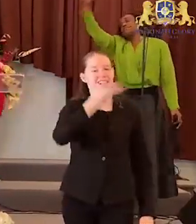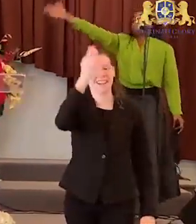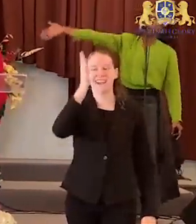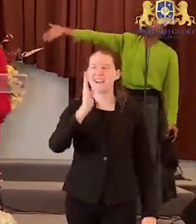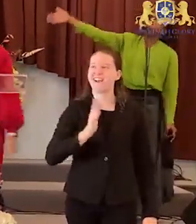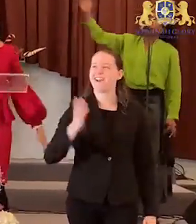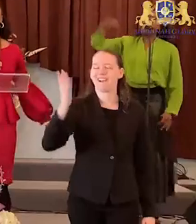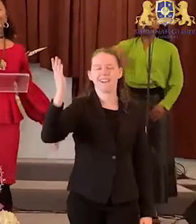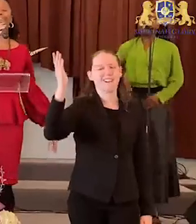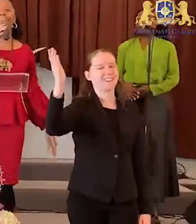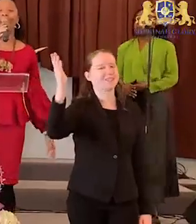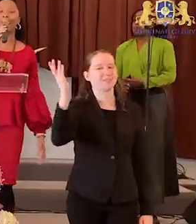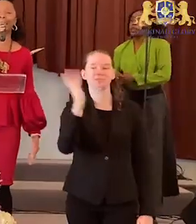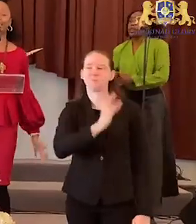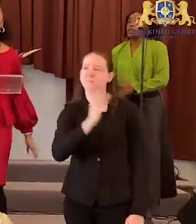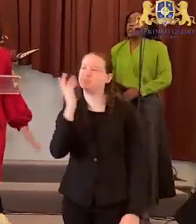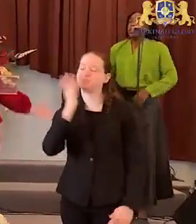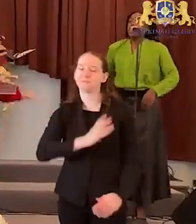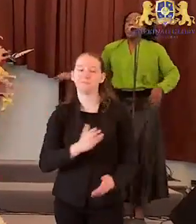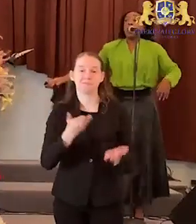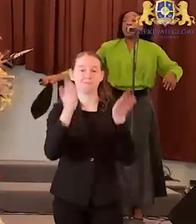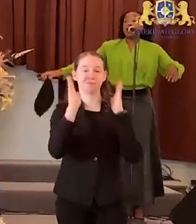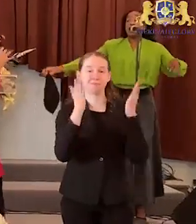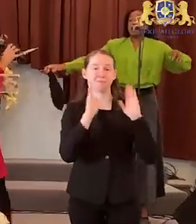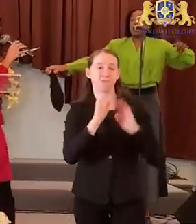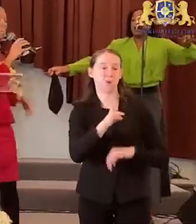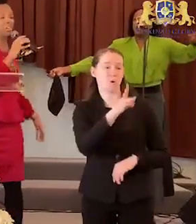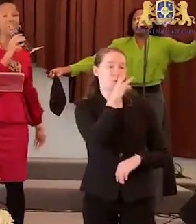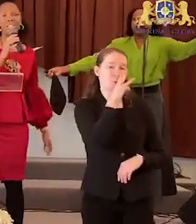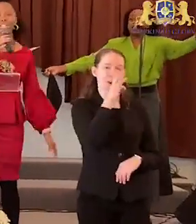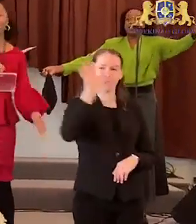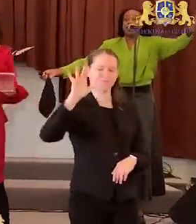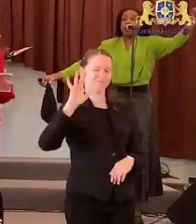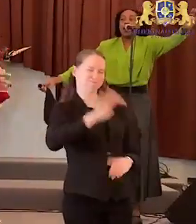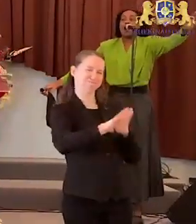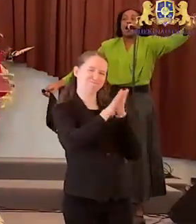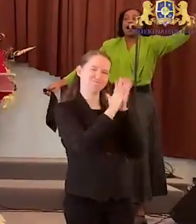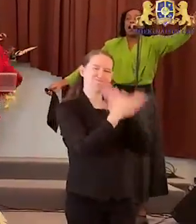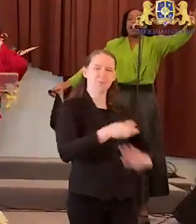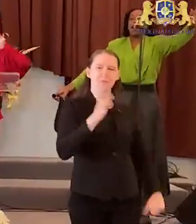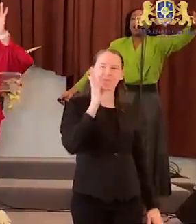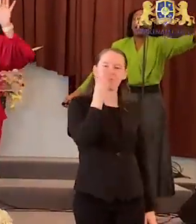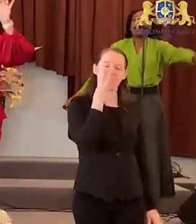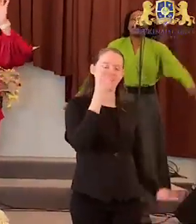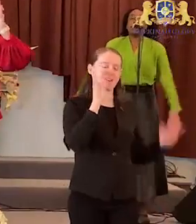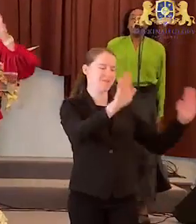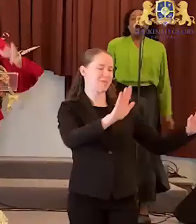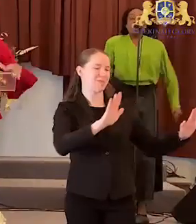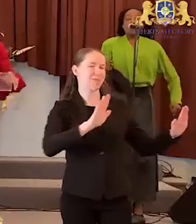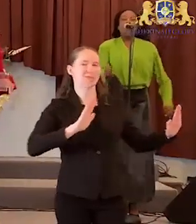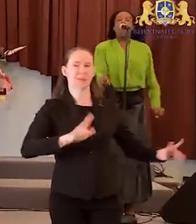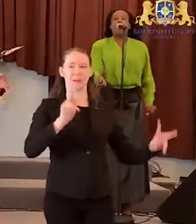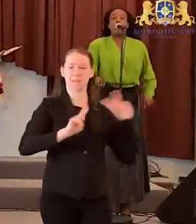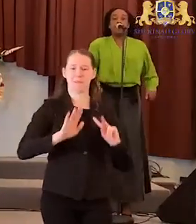our God, water turned into wine,